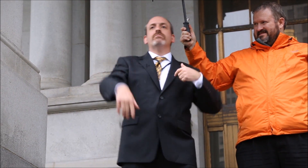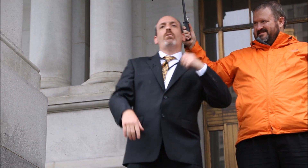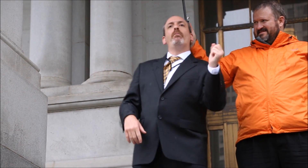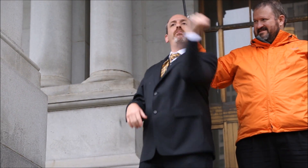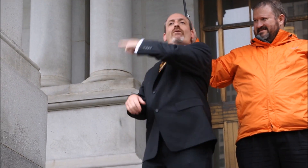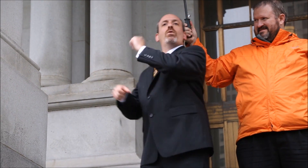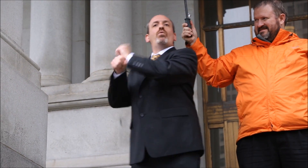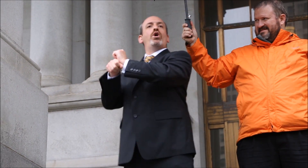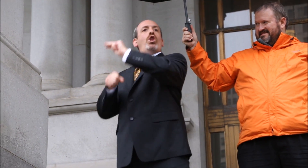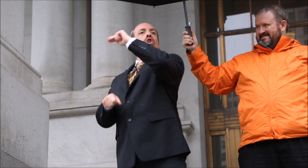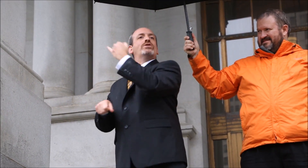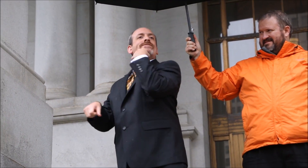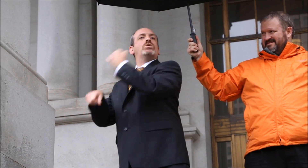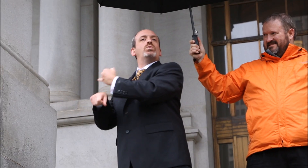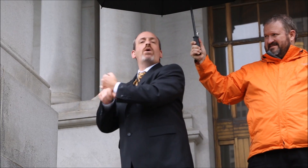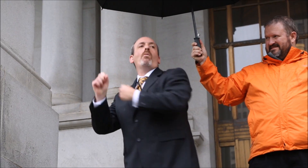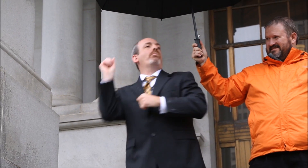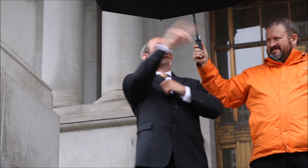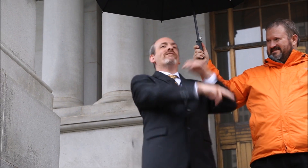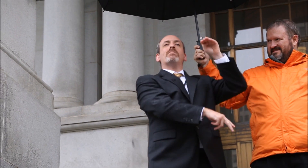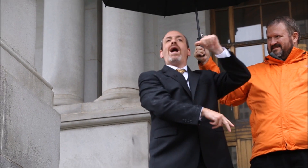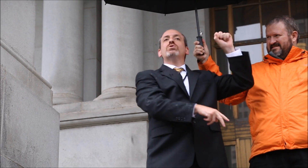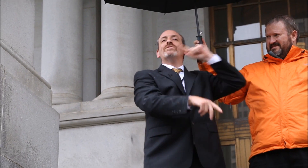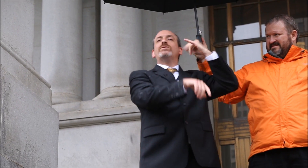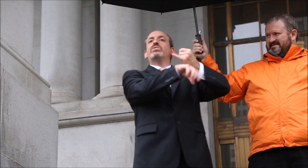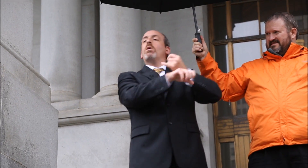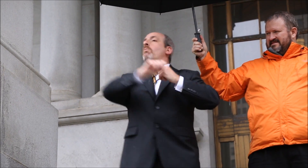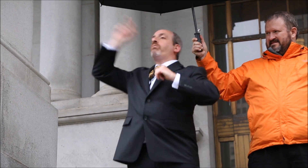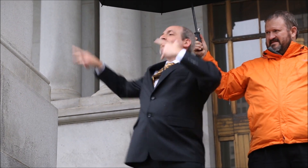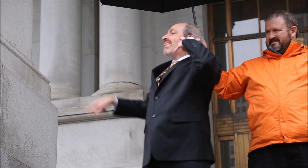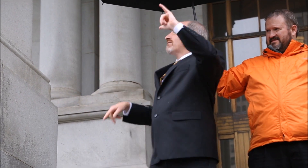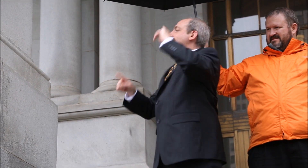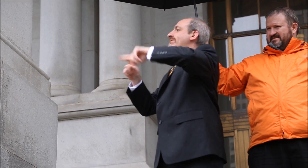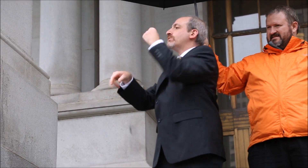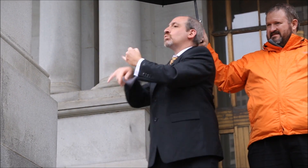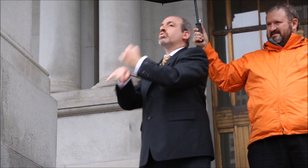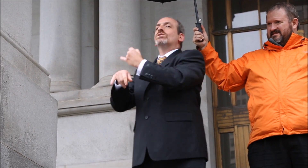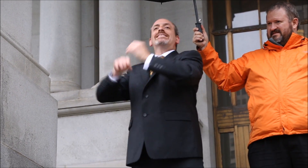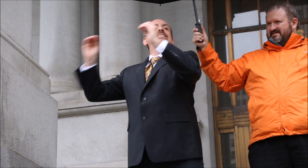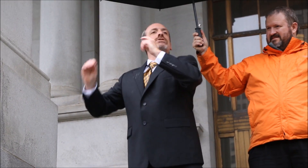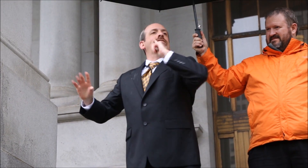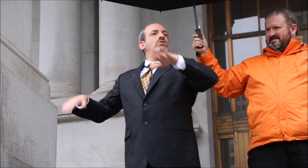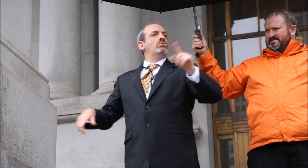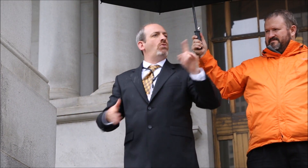law would be could be signed and passed right here, thanks to all of you. DGM, this is where it